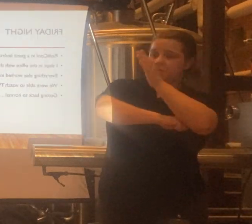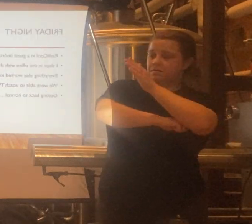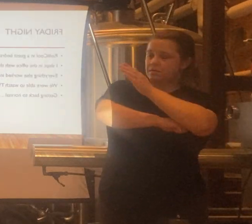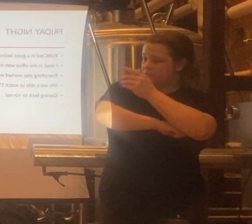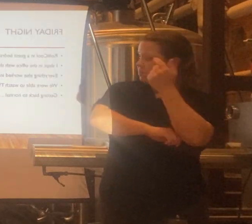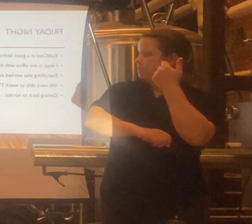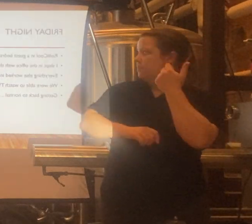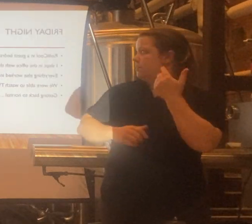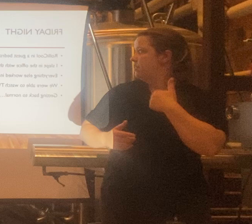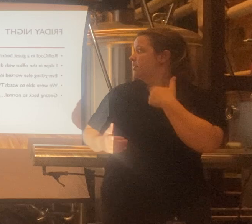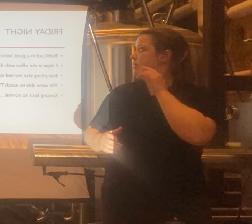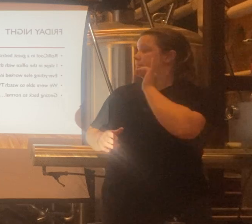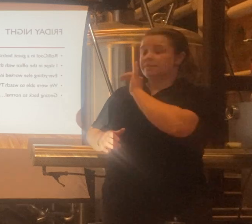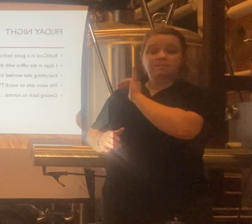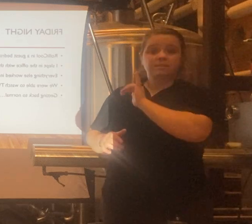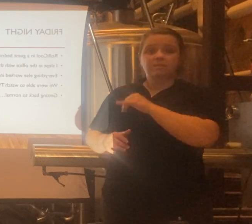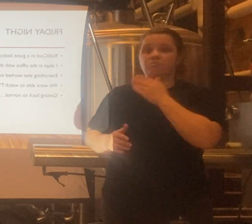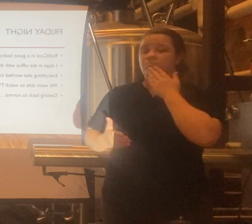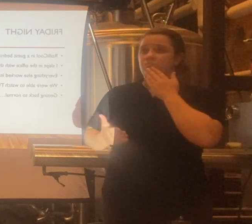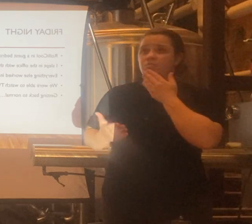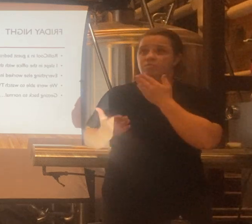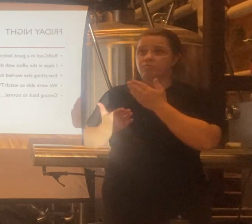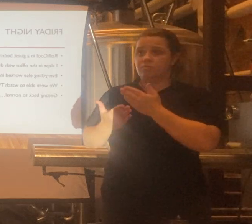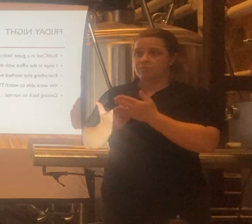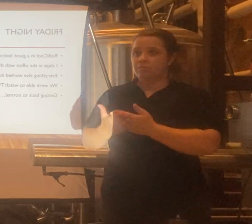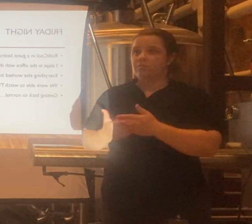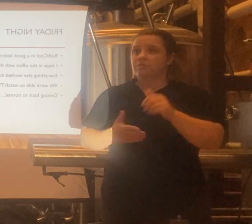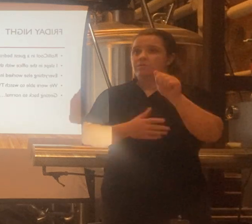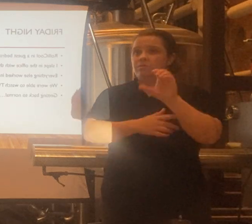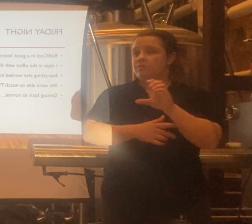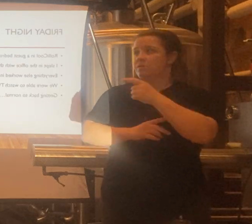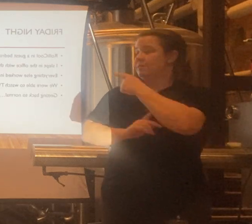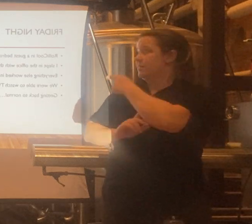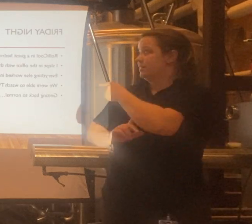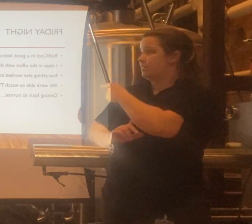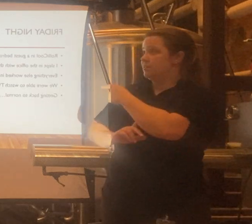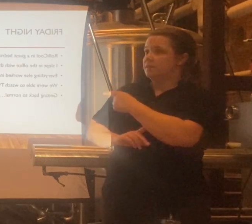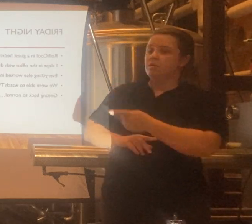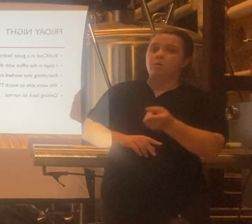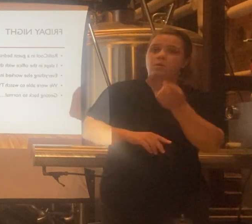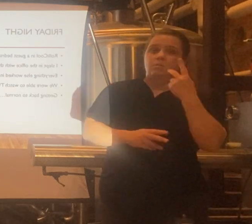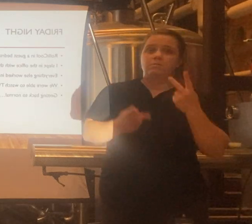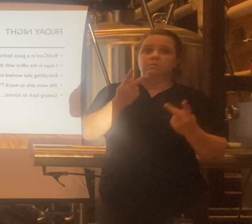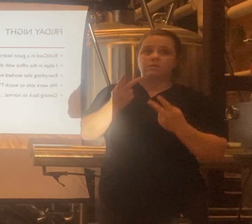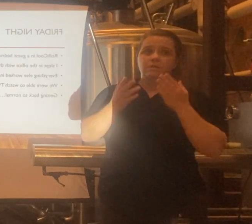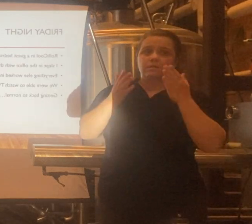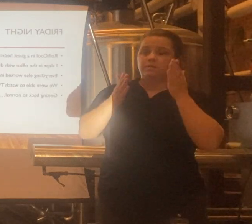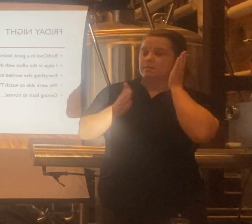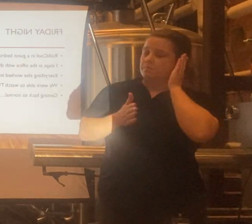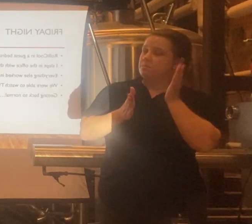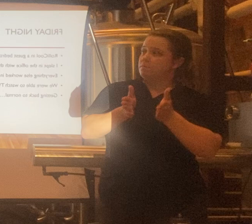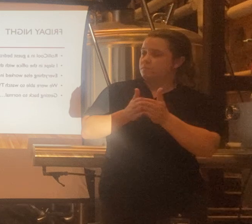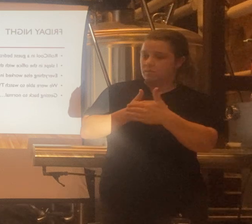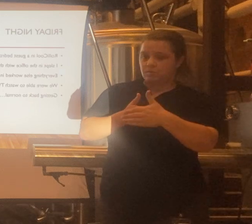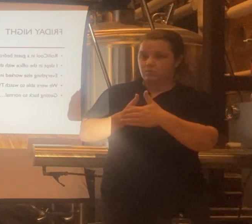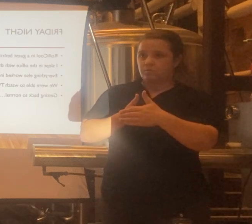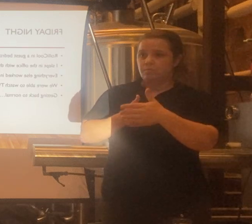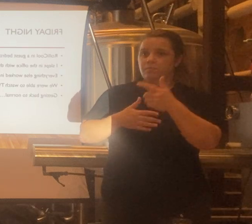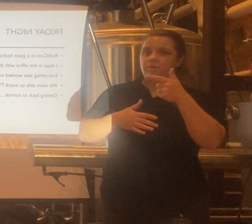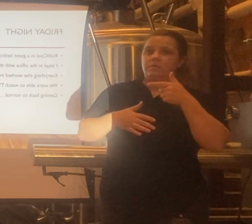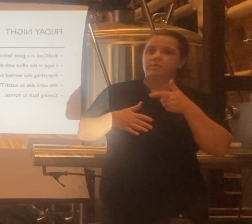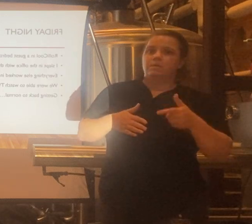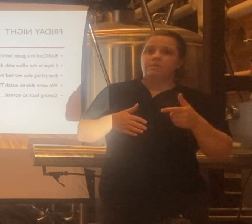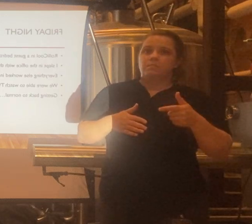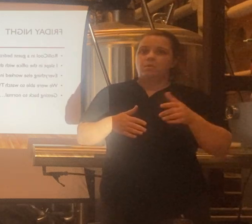this guy. And so we have, fortunately, in one of the guest bedrooms, the window matched exactly the same window it was in one of our living room